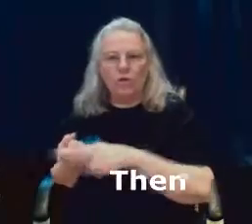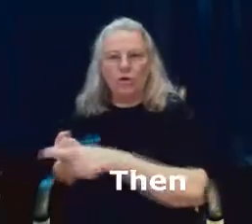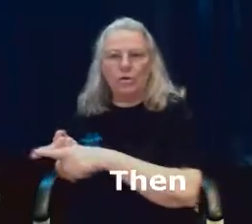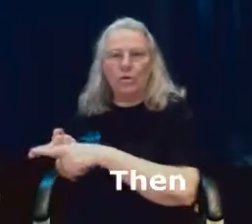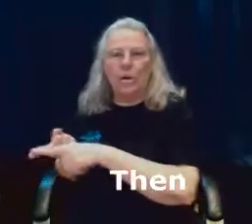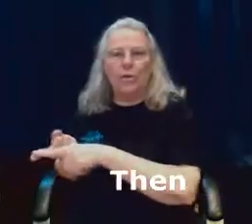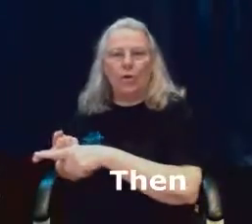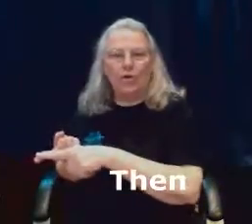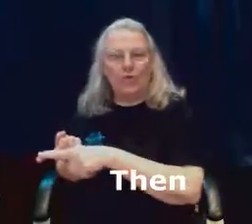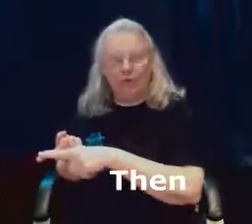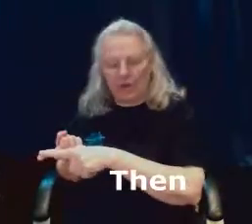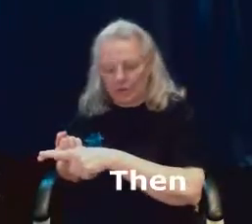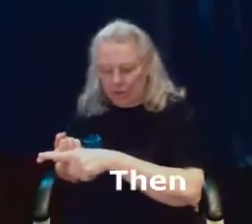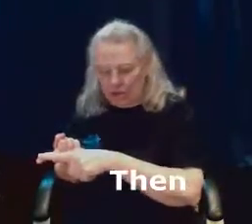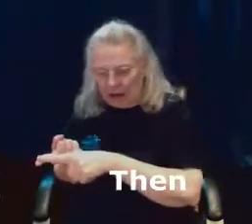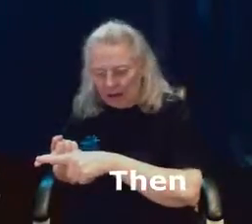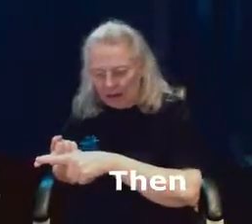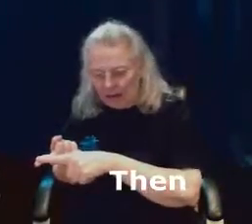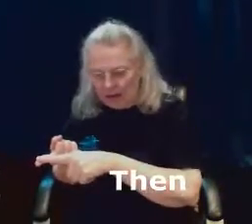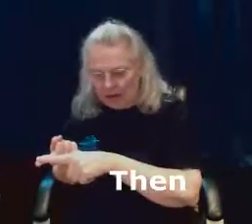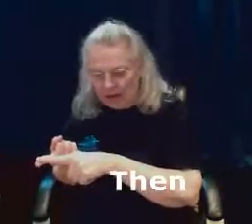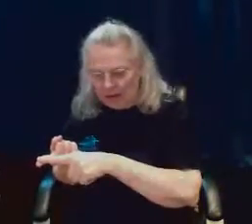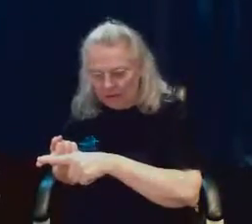your pointer finger of your non-dominant hand.